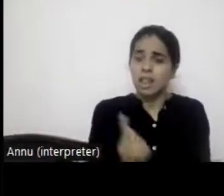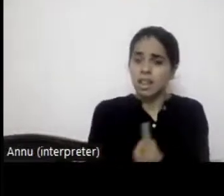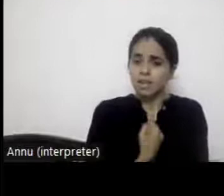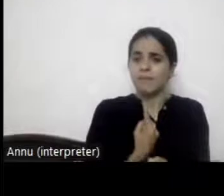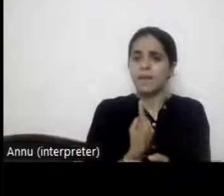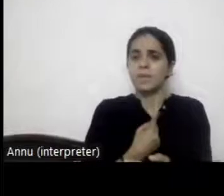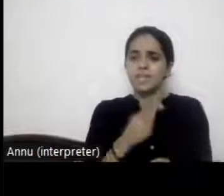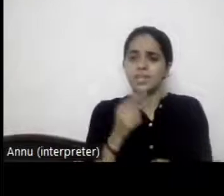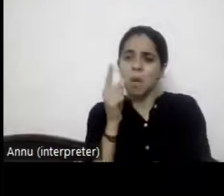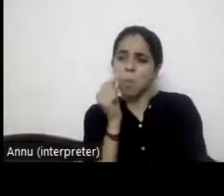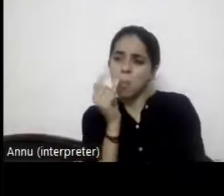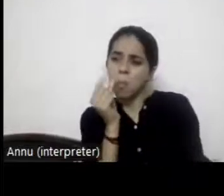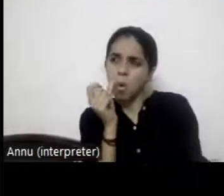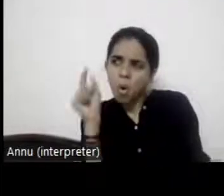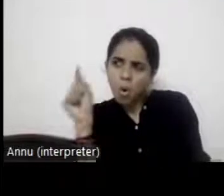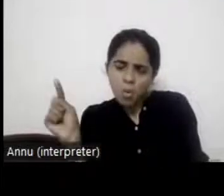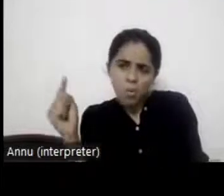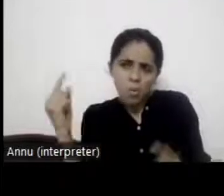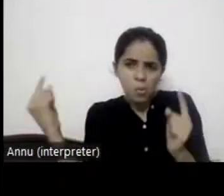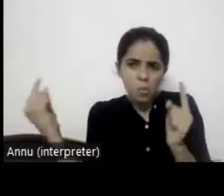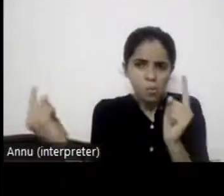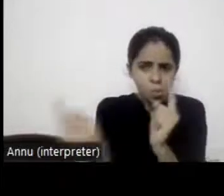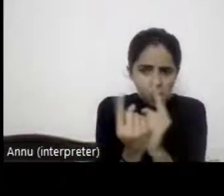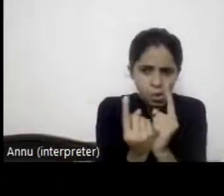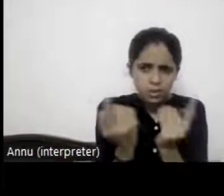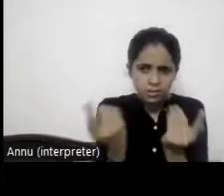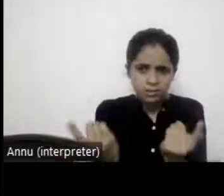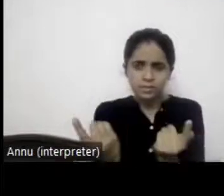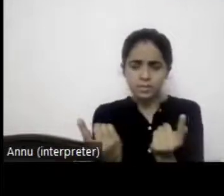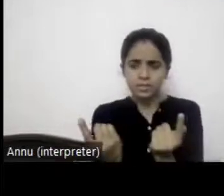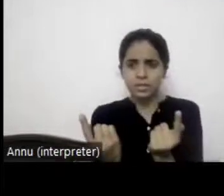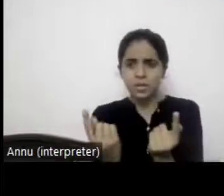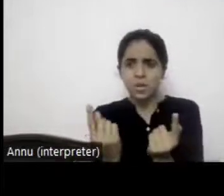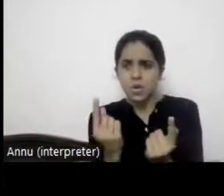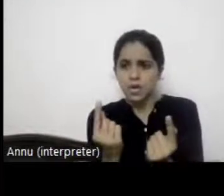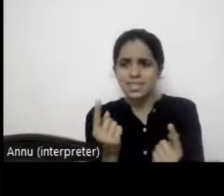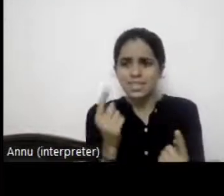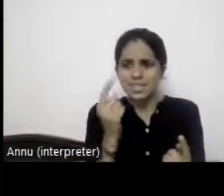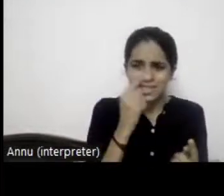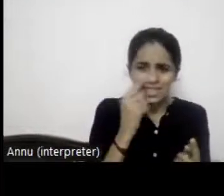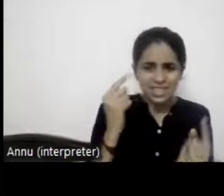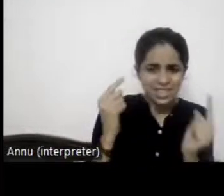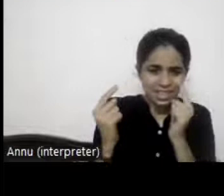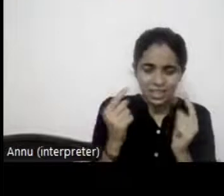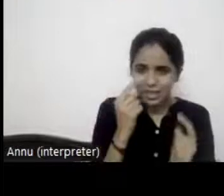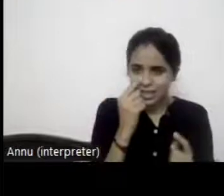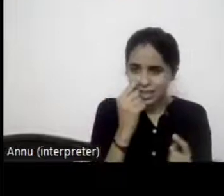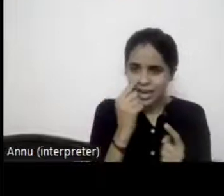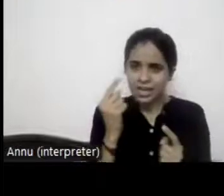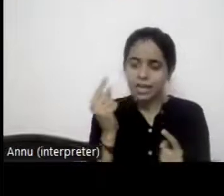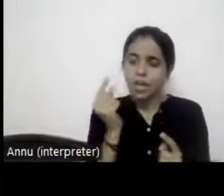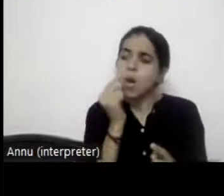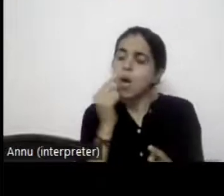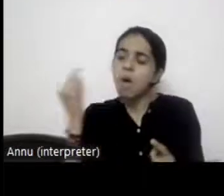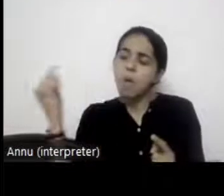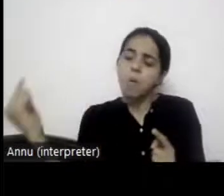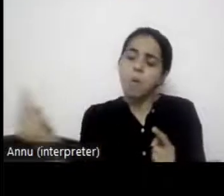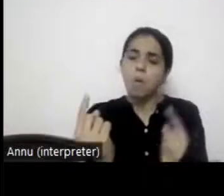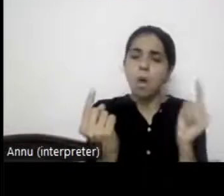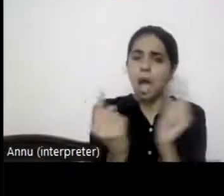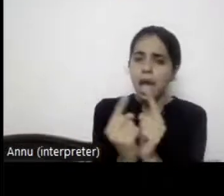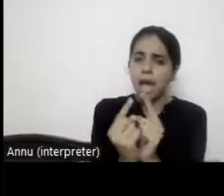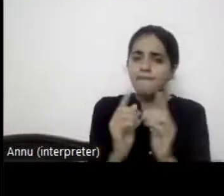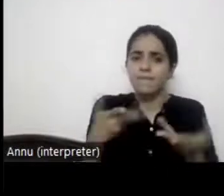because these two terms they do not go together. However, if we see disability and woman, they are almost seen